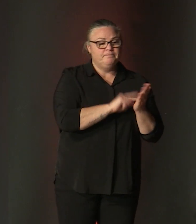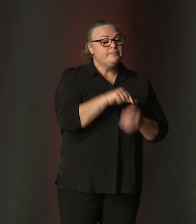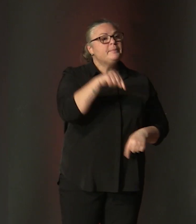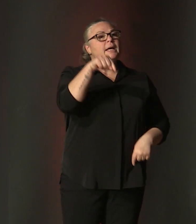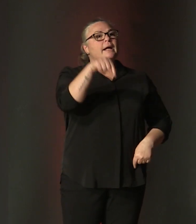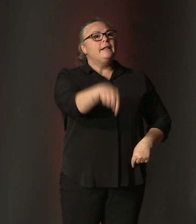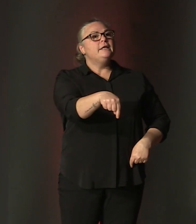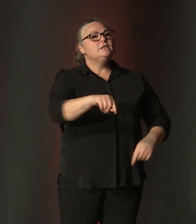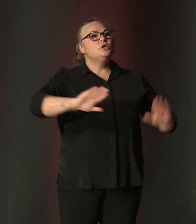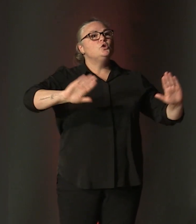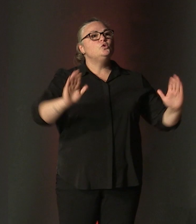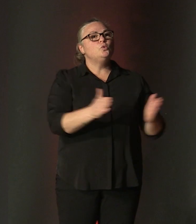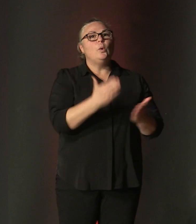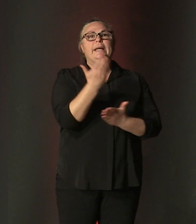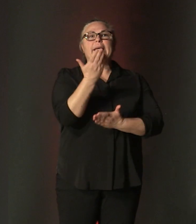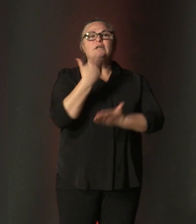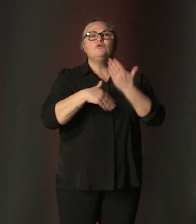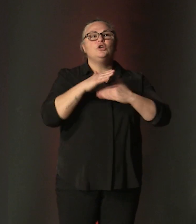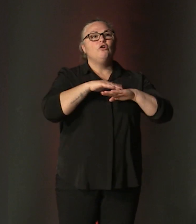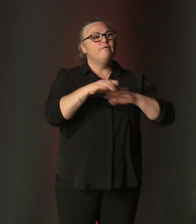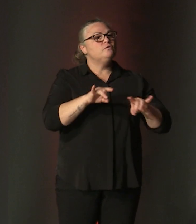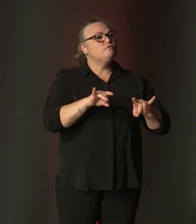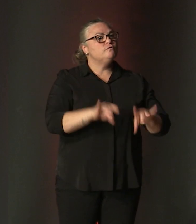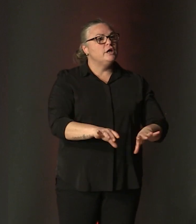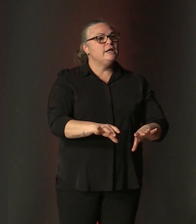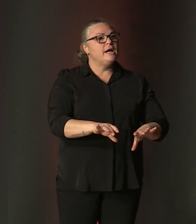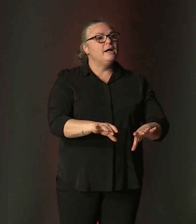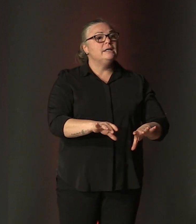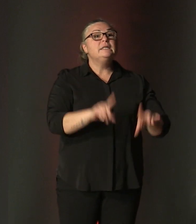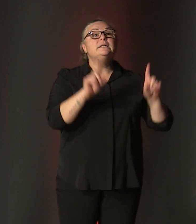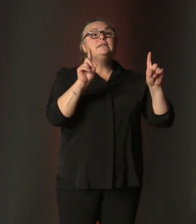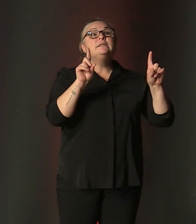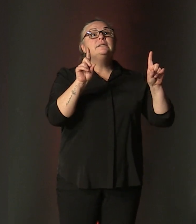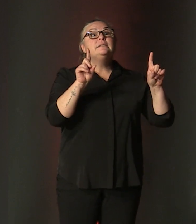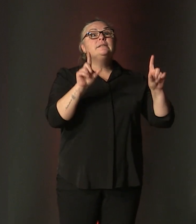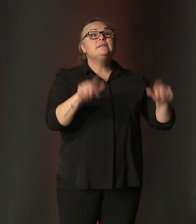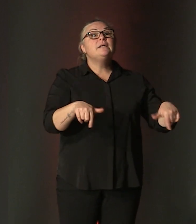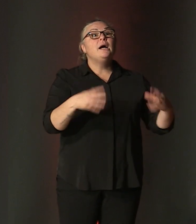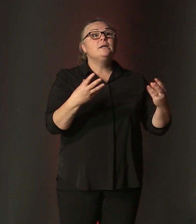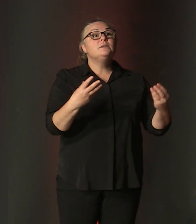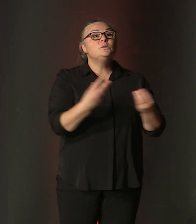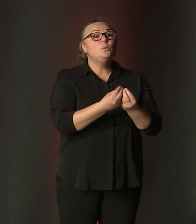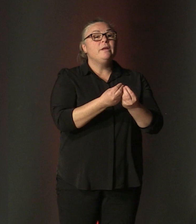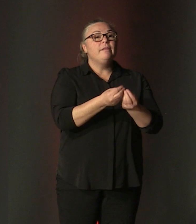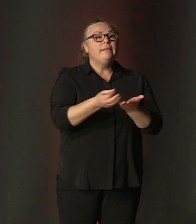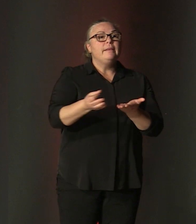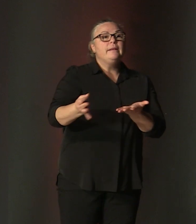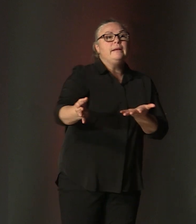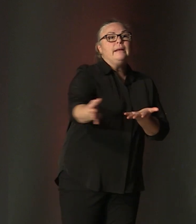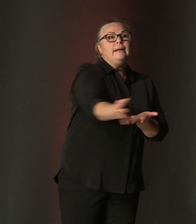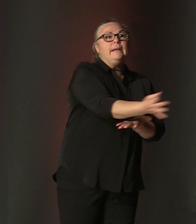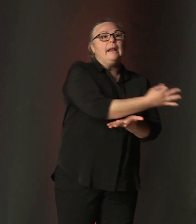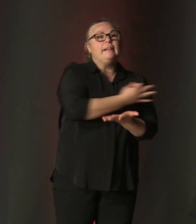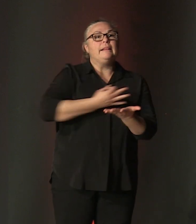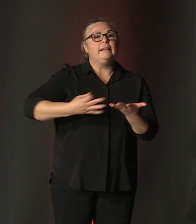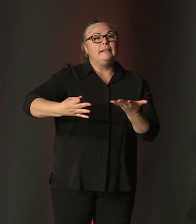"This short history of Australia begins with a blank space on